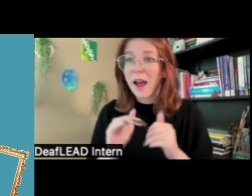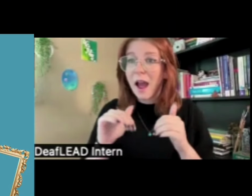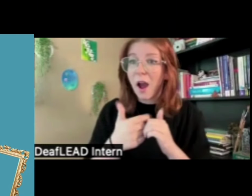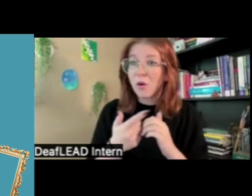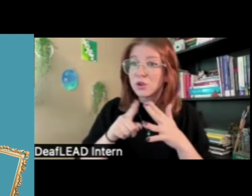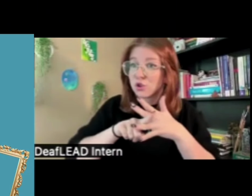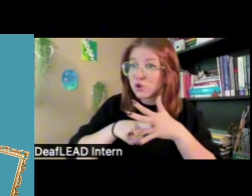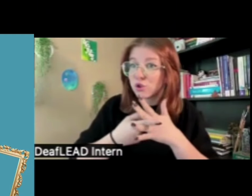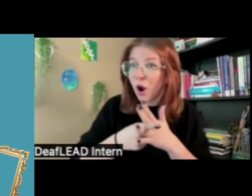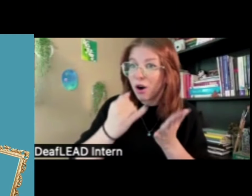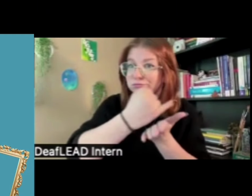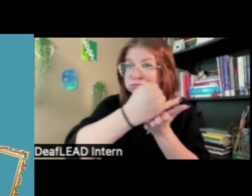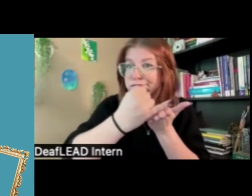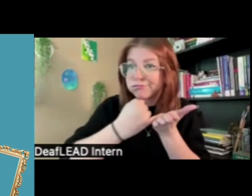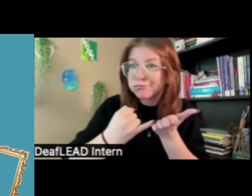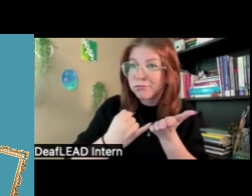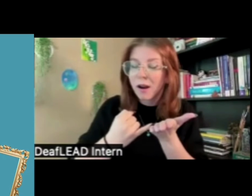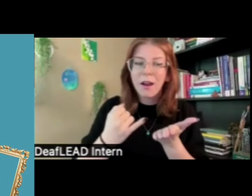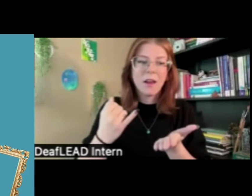Okay.